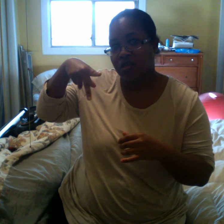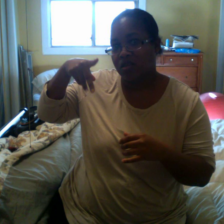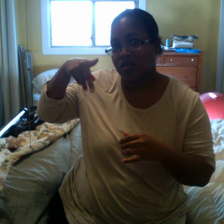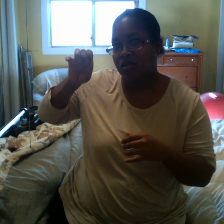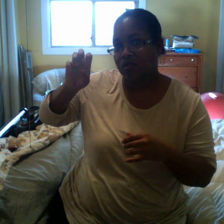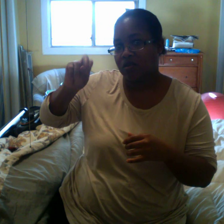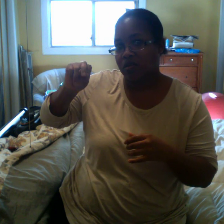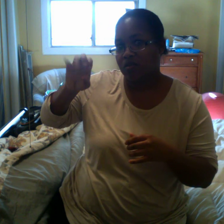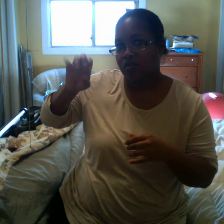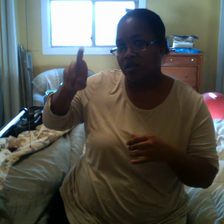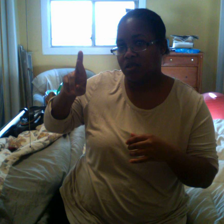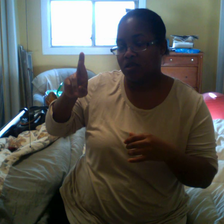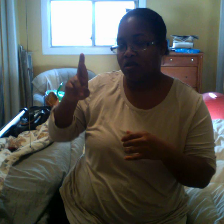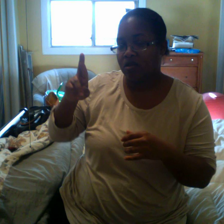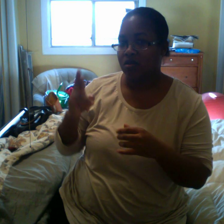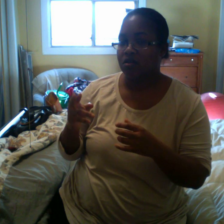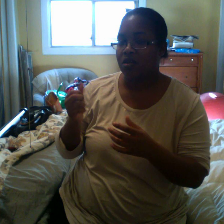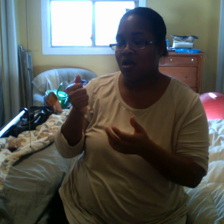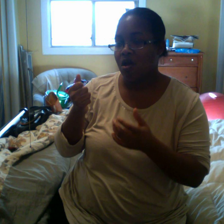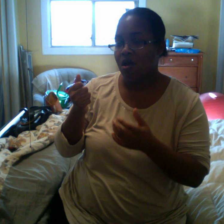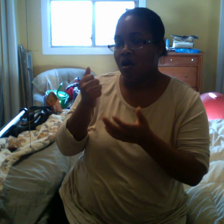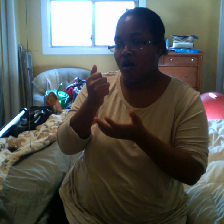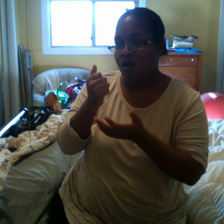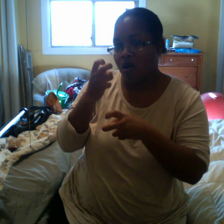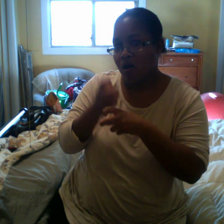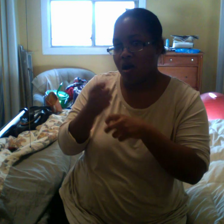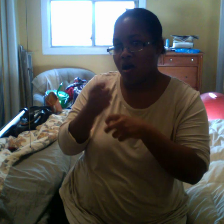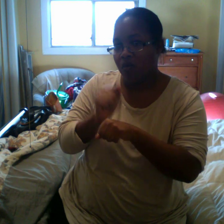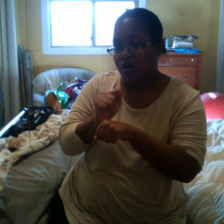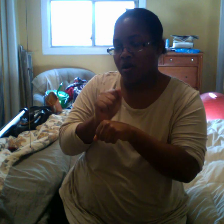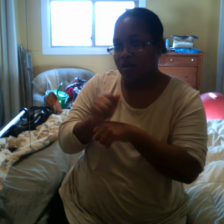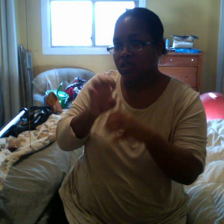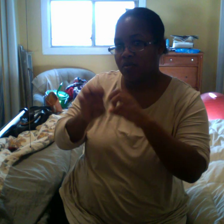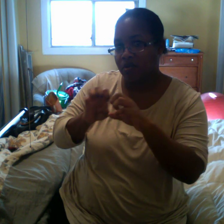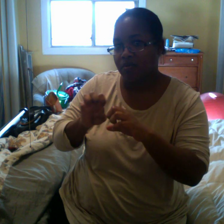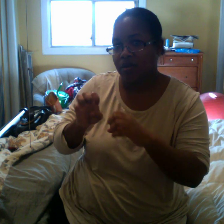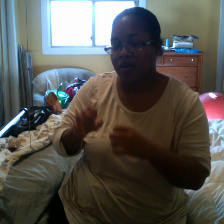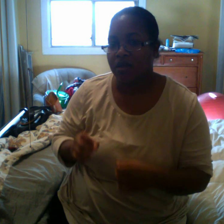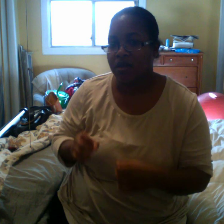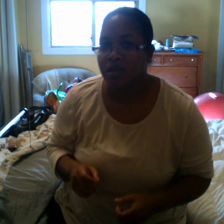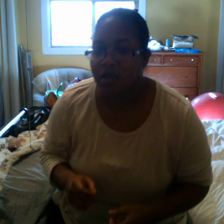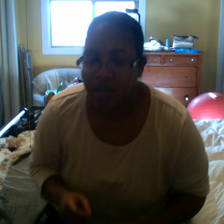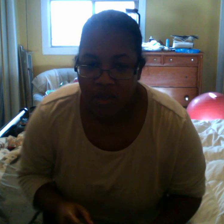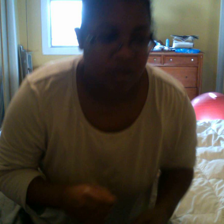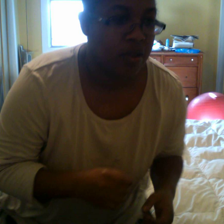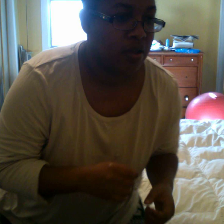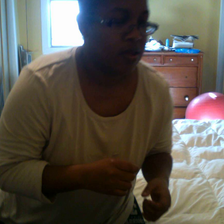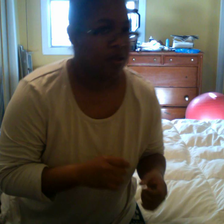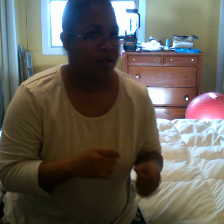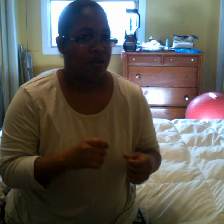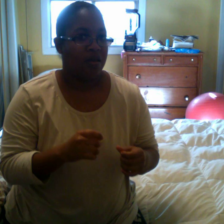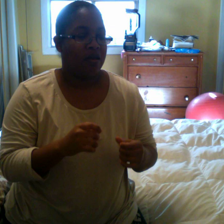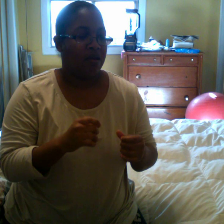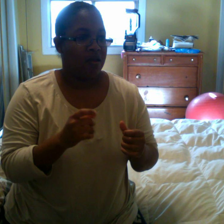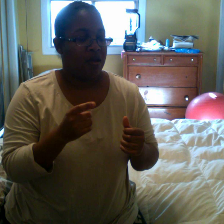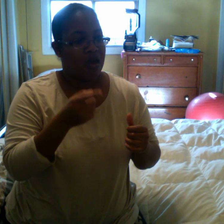test to see if fruit flies prefer bananas or broccoli. So what do we need to do that experiment? So we need the fly pad, which is basically an iPad for flies.